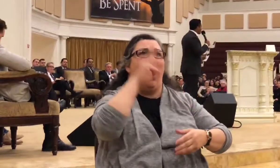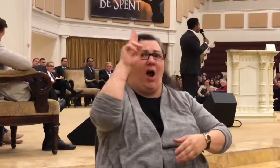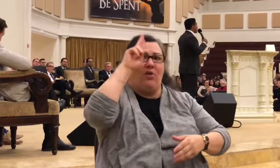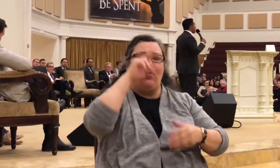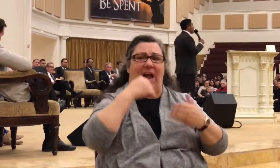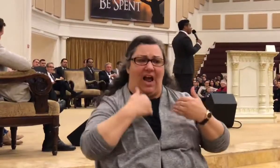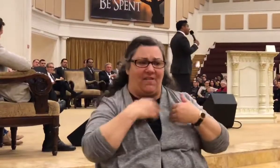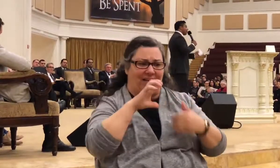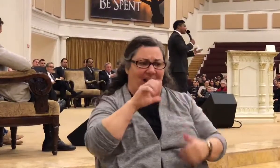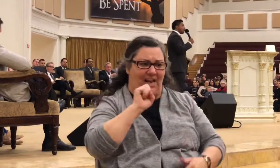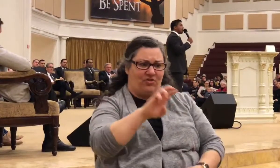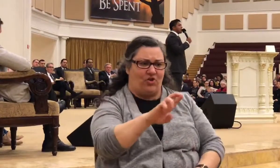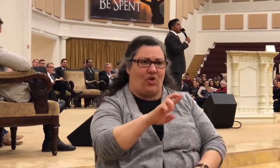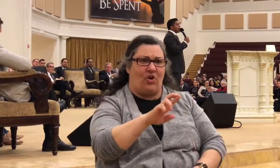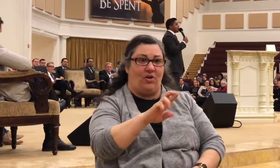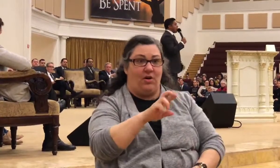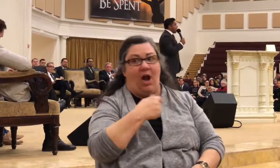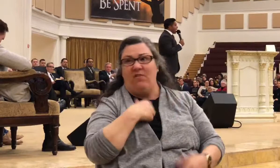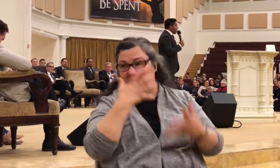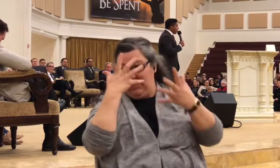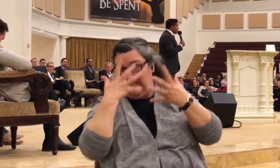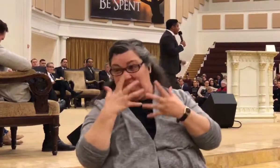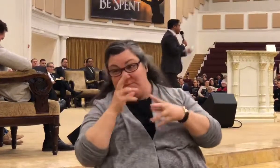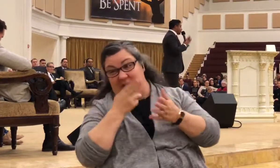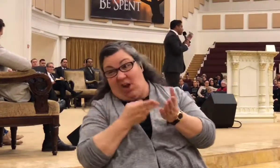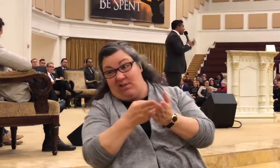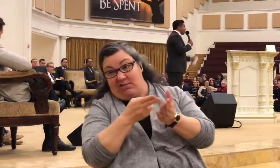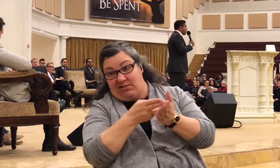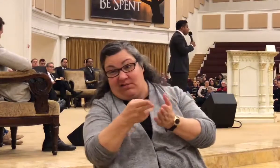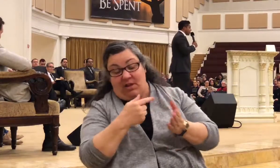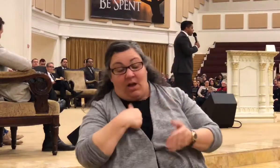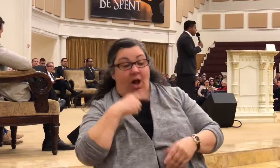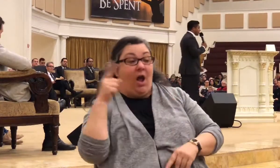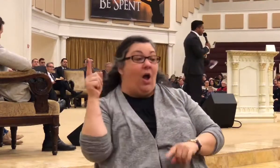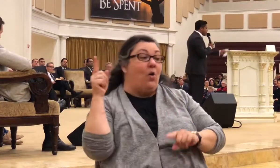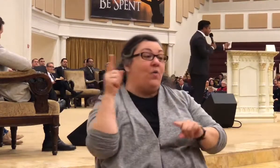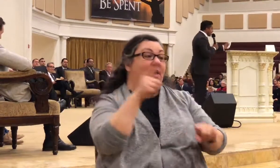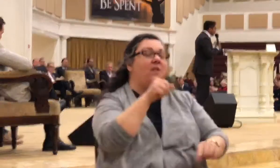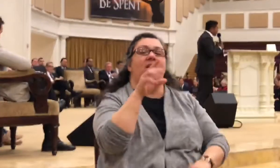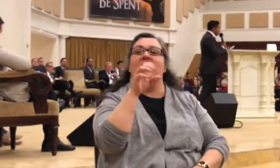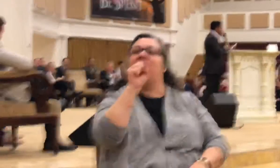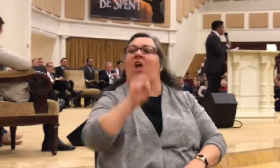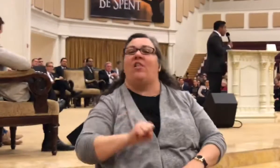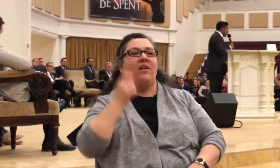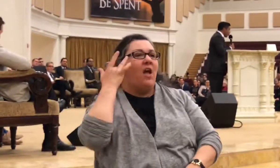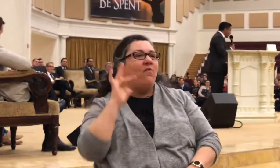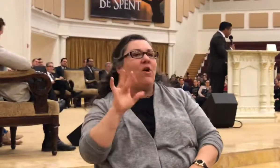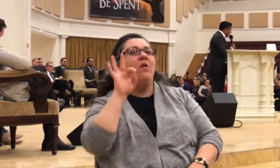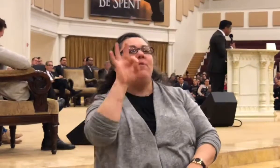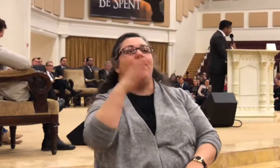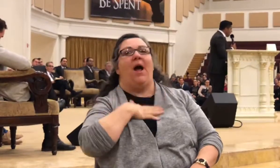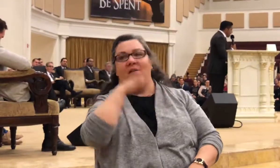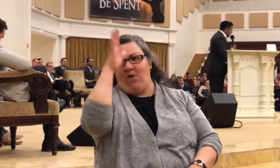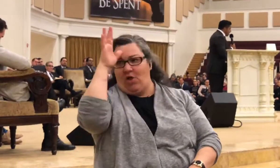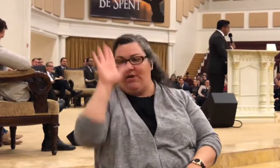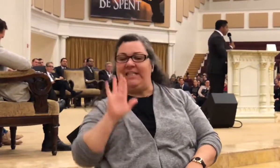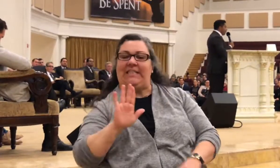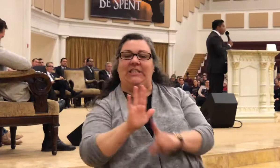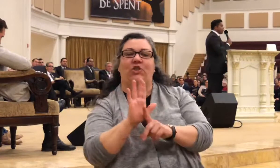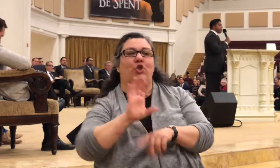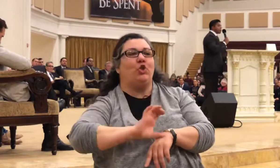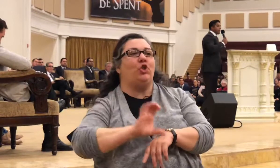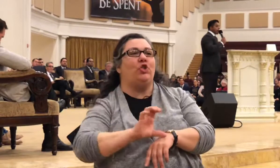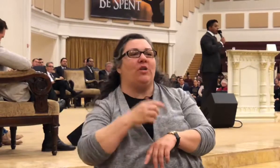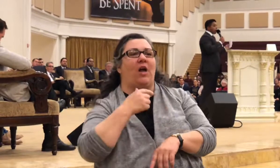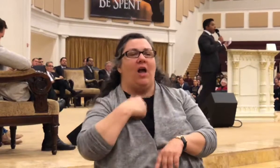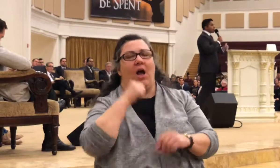you know, I was a little sad, to be honest with you. And I went down to preach at my father's church in Southern California the following weekend. And I